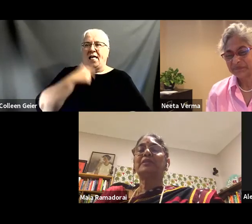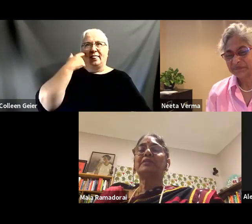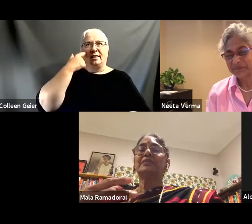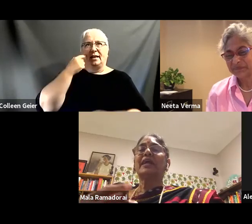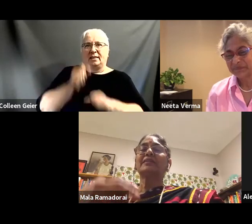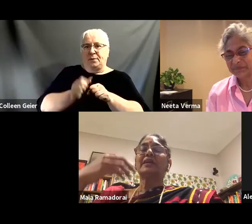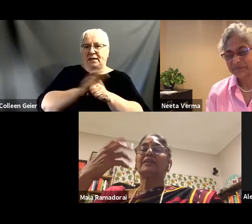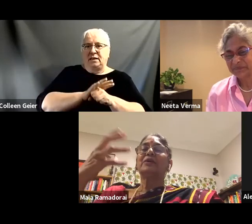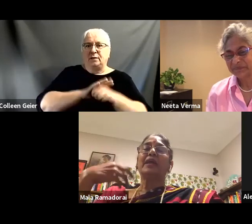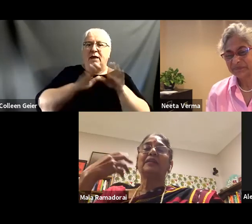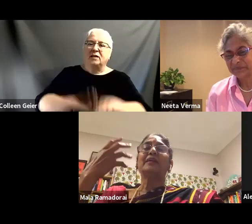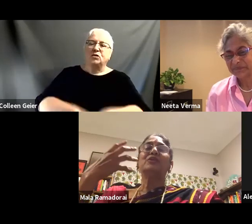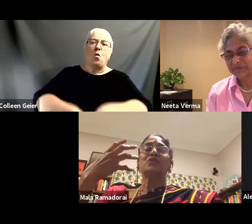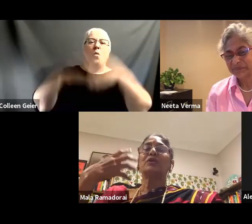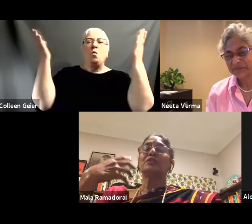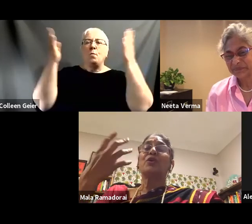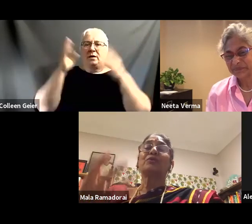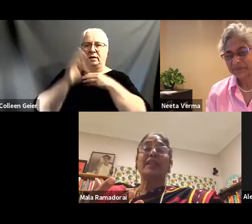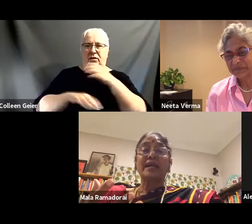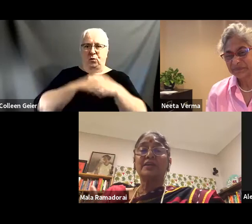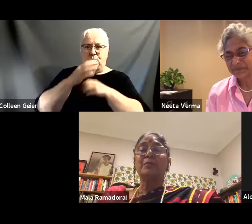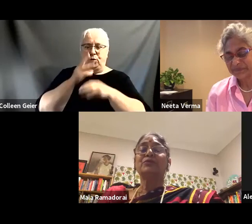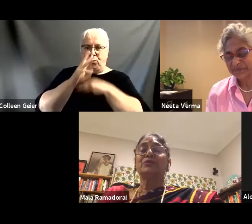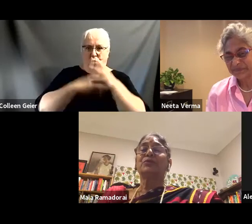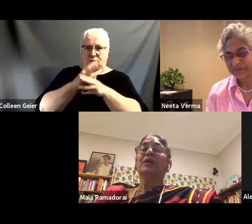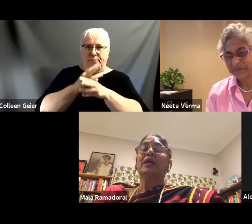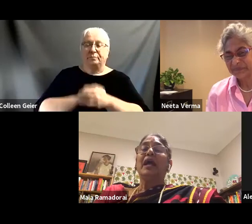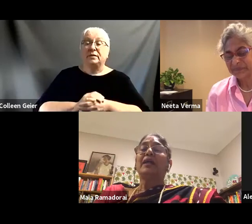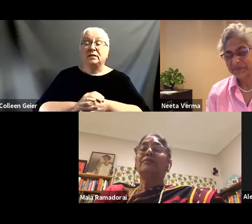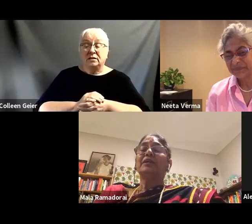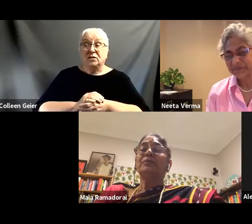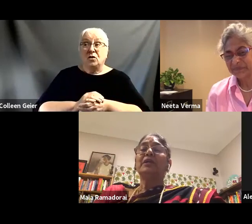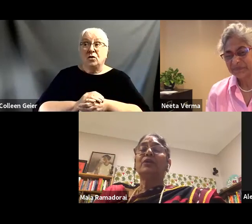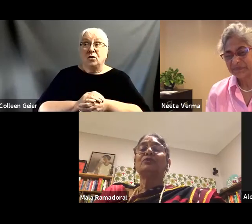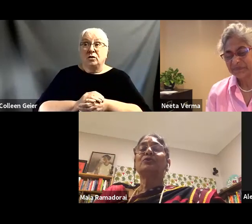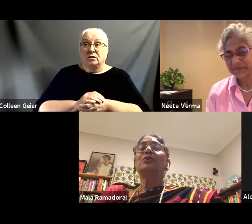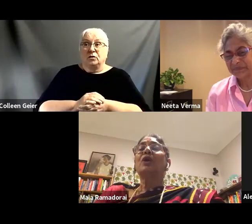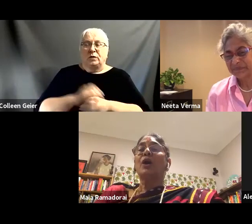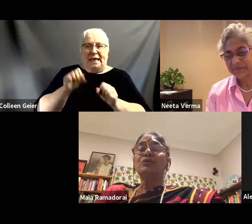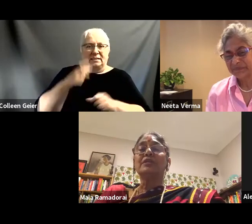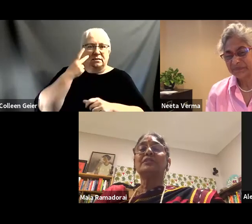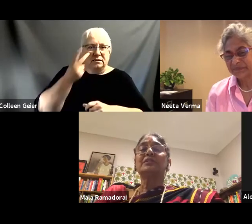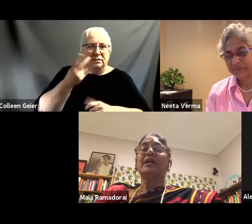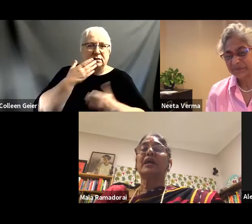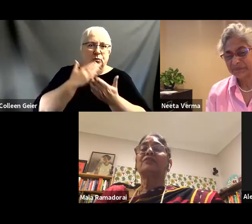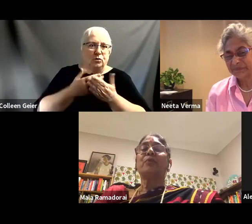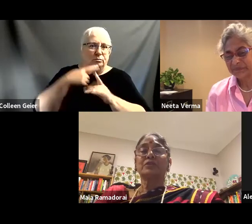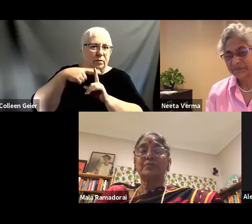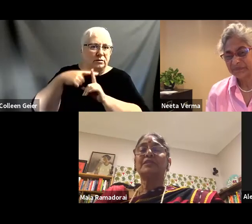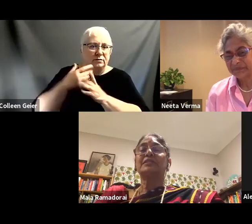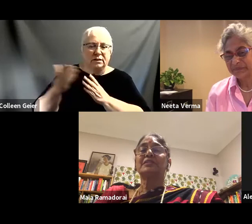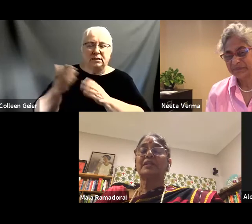the world, but this cracks, I think, can really show us a lot of light coming through. And we can also look out and see the